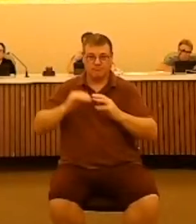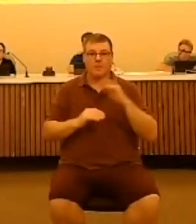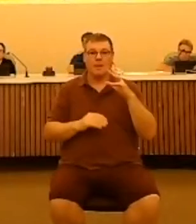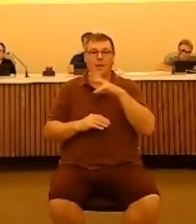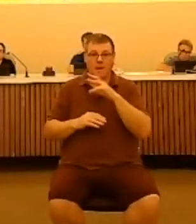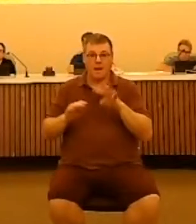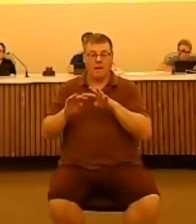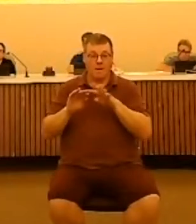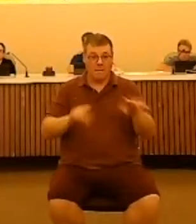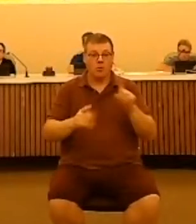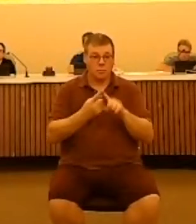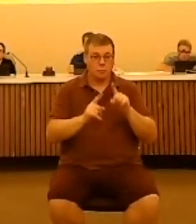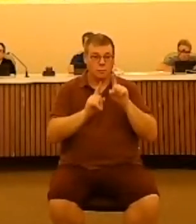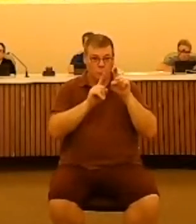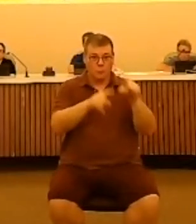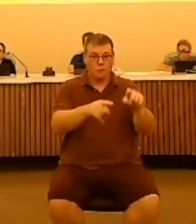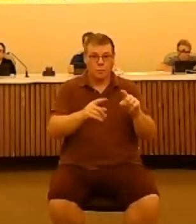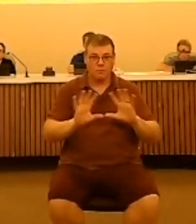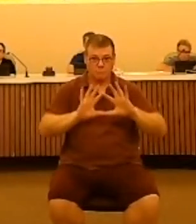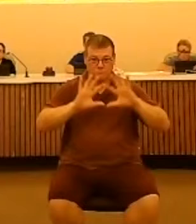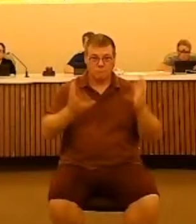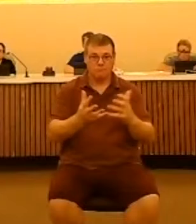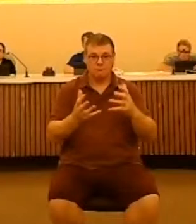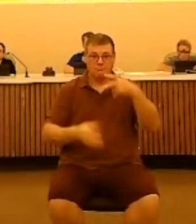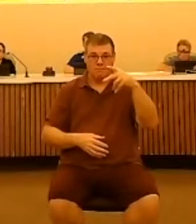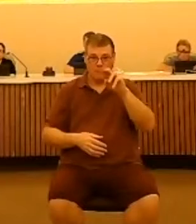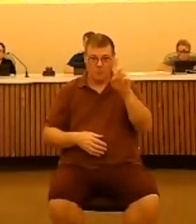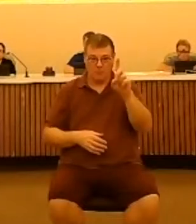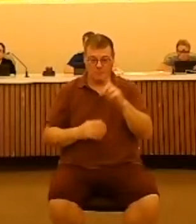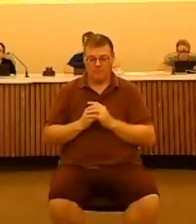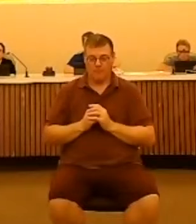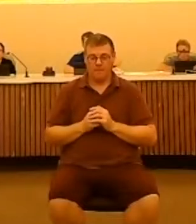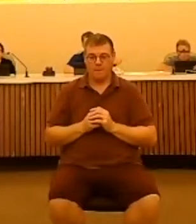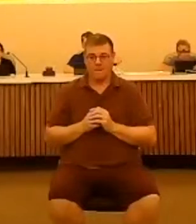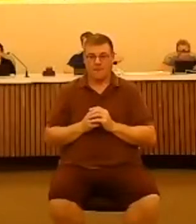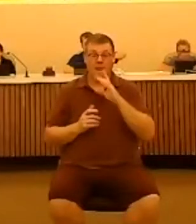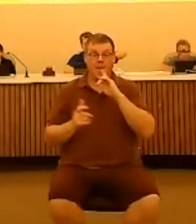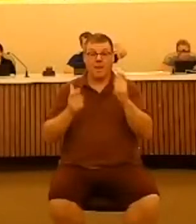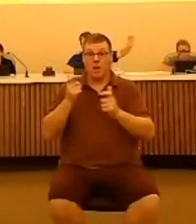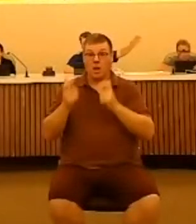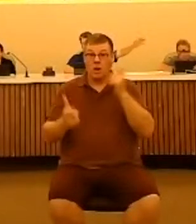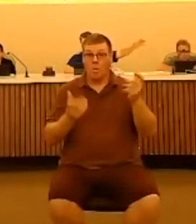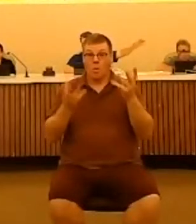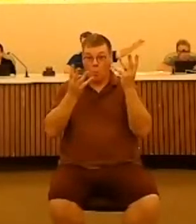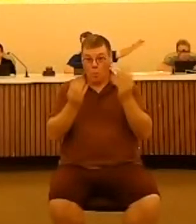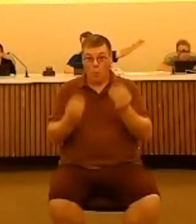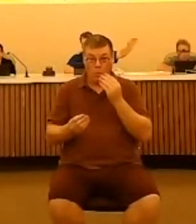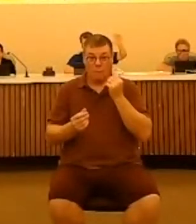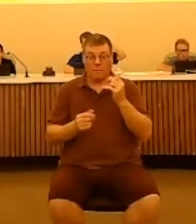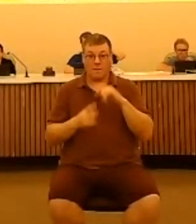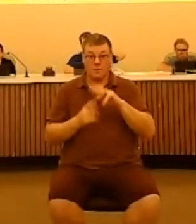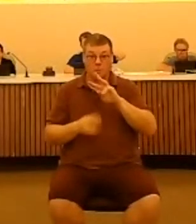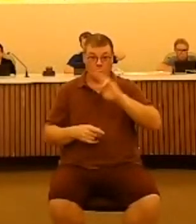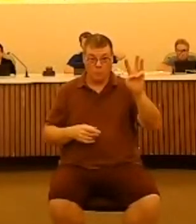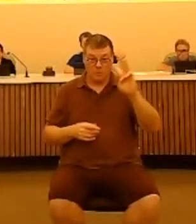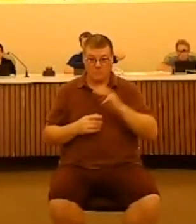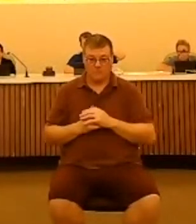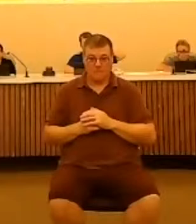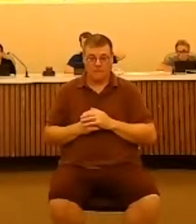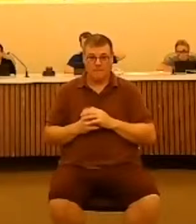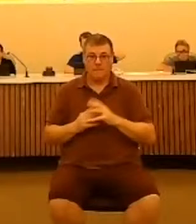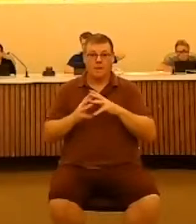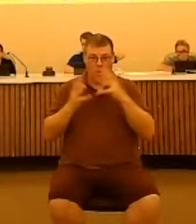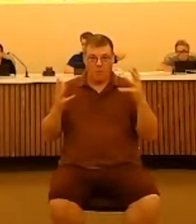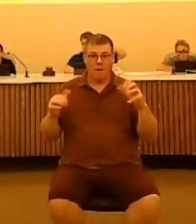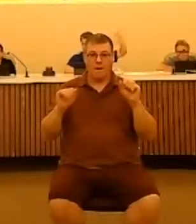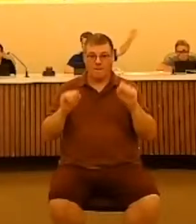they flow towards, again, these collection ponds. And there is a giant wetland to the west, which is with a lot of